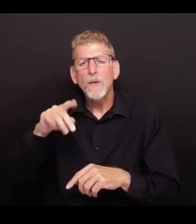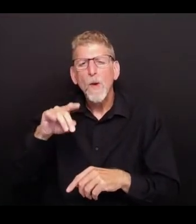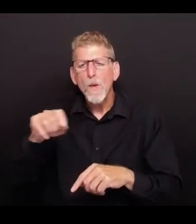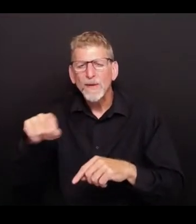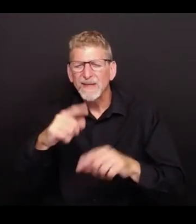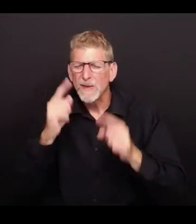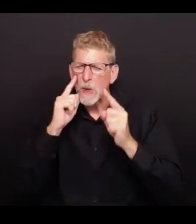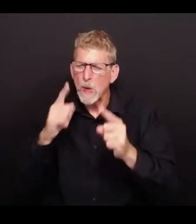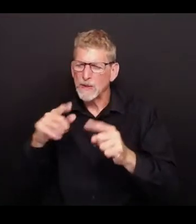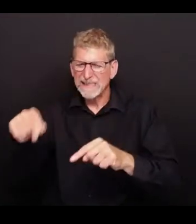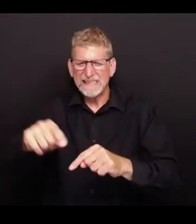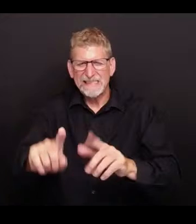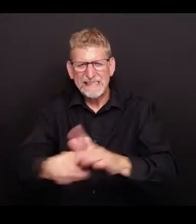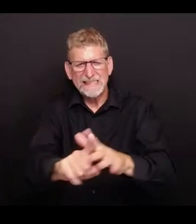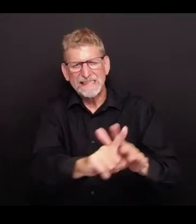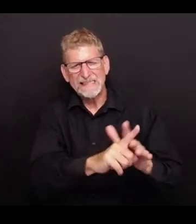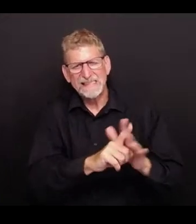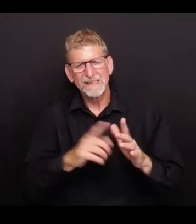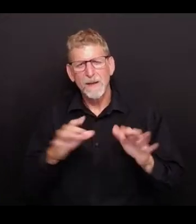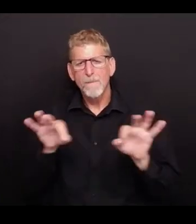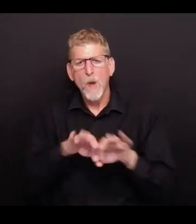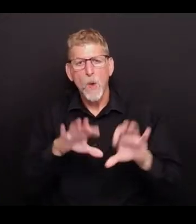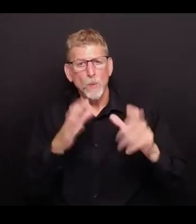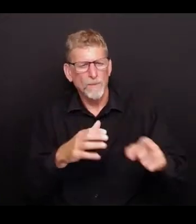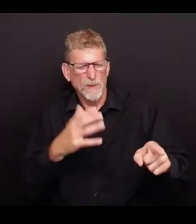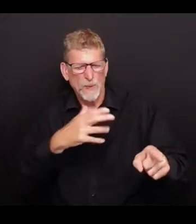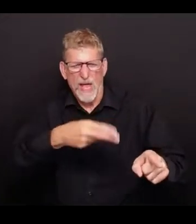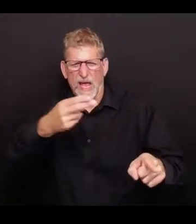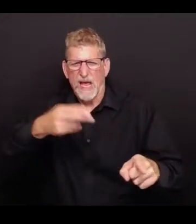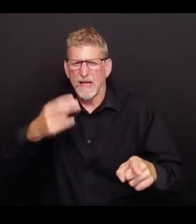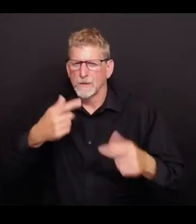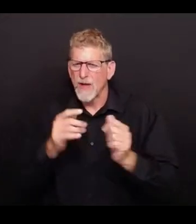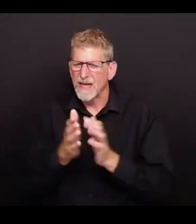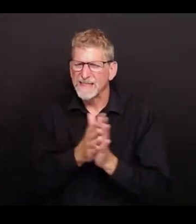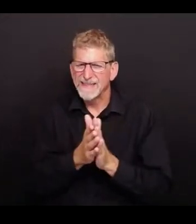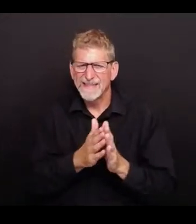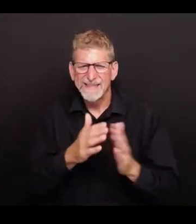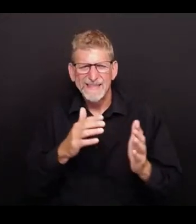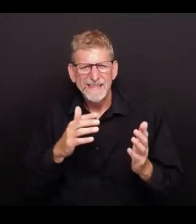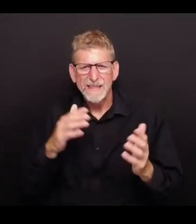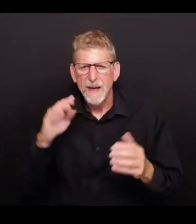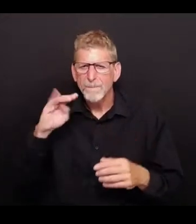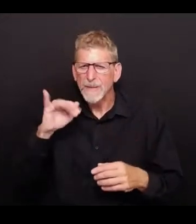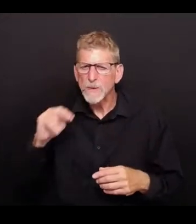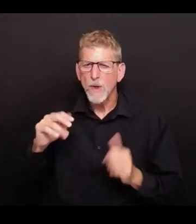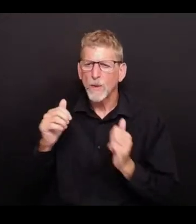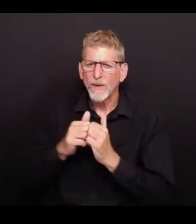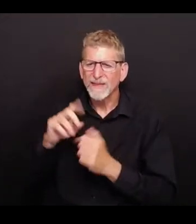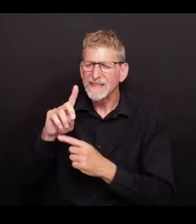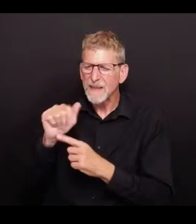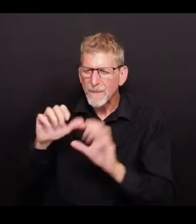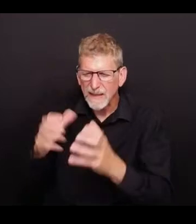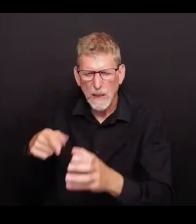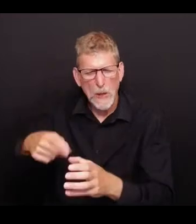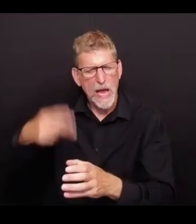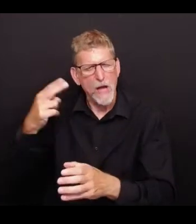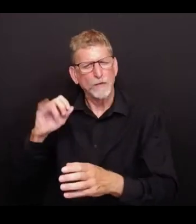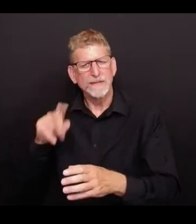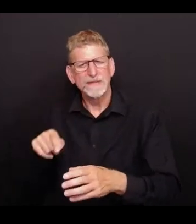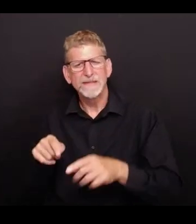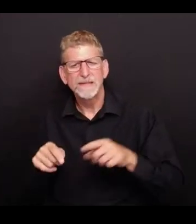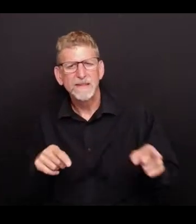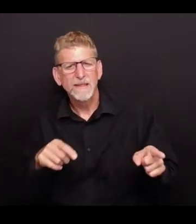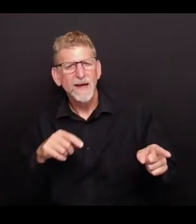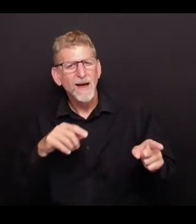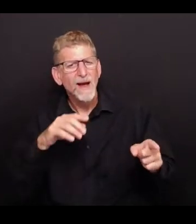Indian, Asian Pacific Islander, and other focus communities like Minnesotans with disabilities, Minnesotans who are unstably housed, and those in the